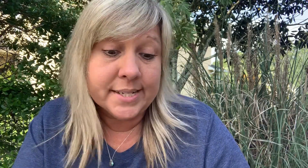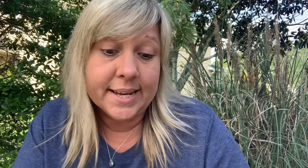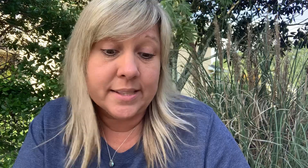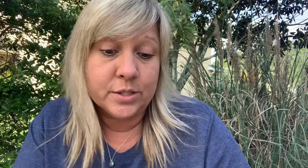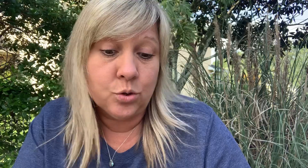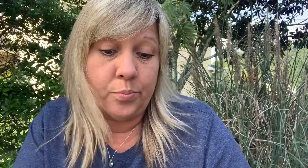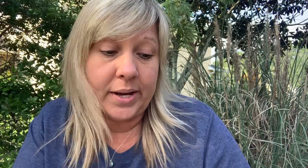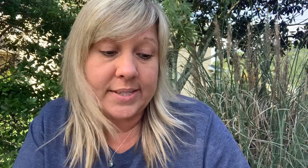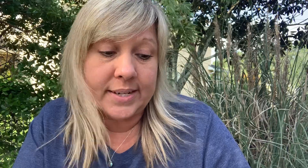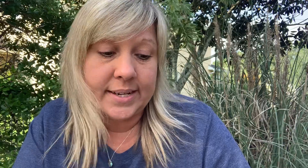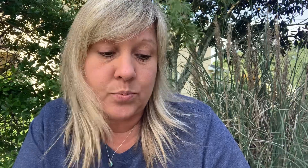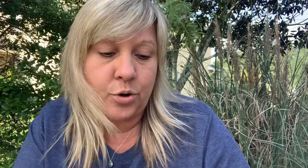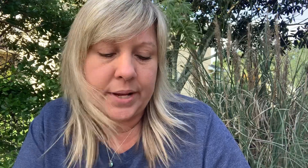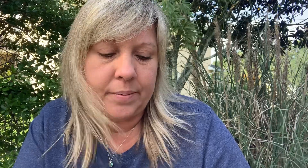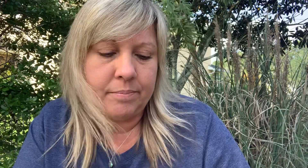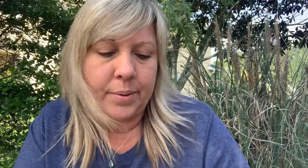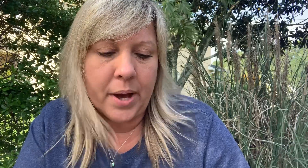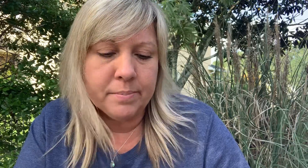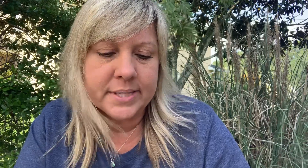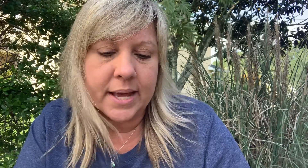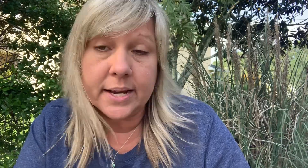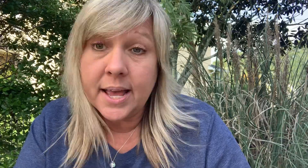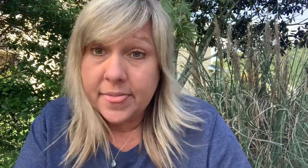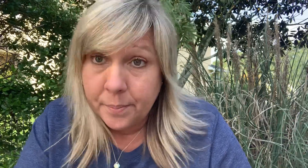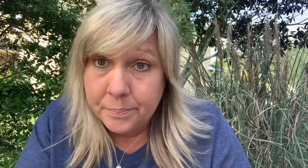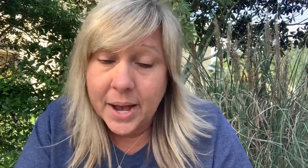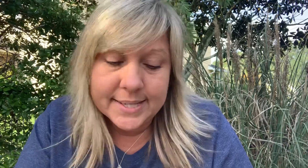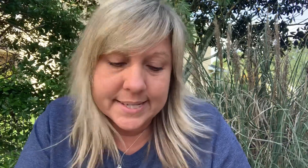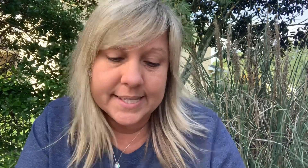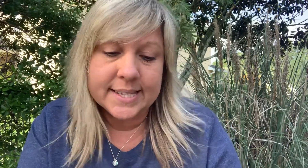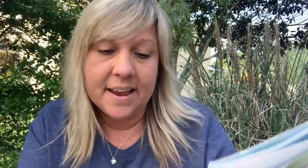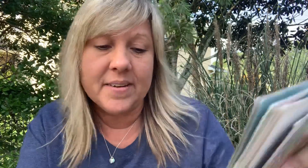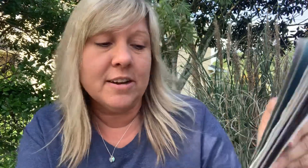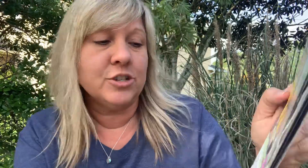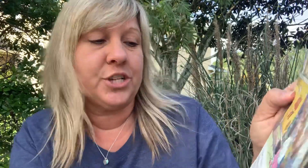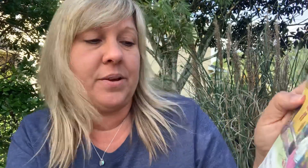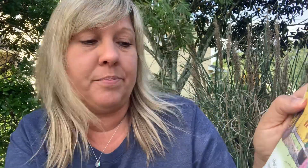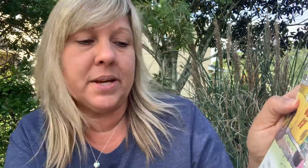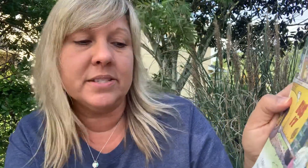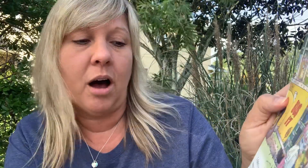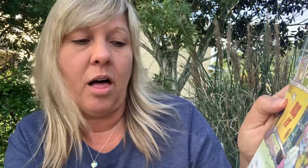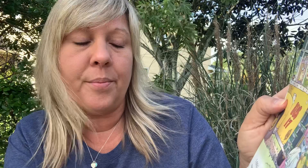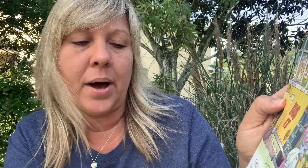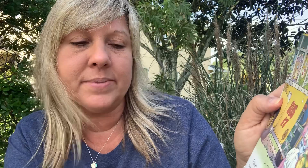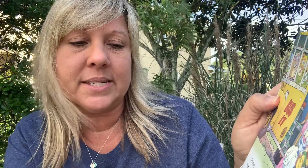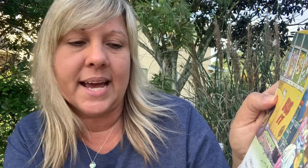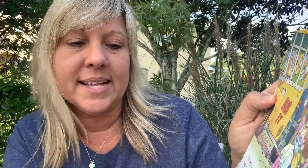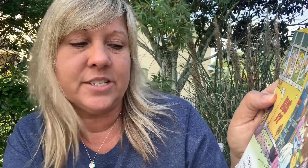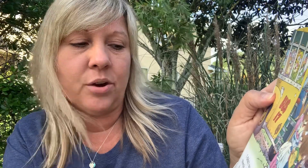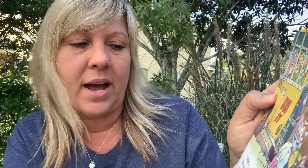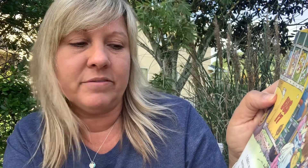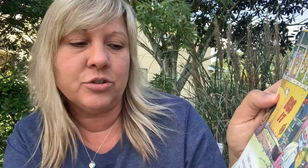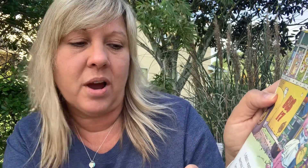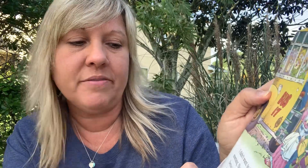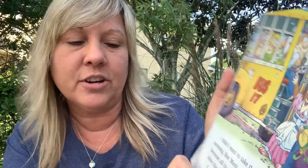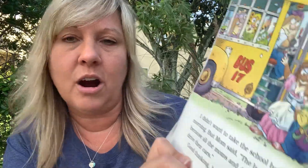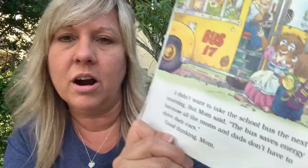take the school bus the next morning, but Mom said the buses save energy because all the moms and dads don't have to drive their